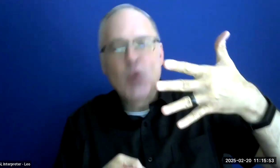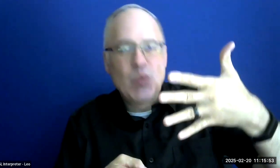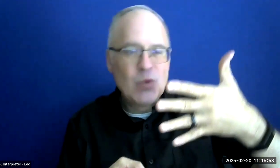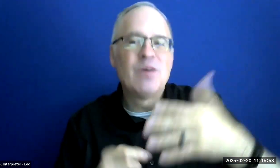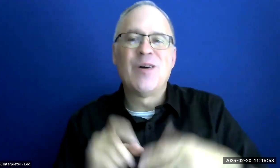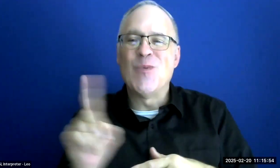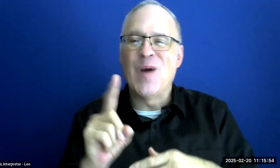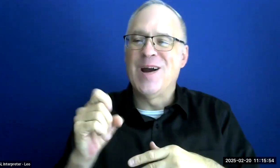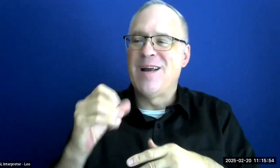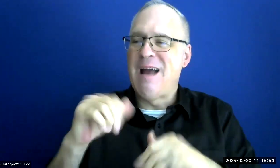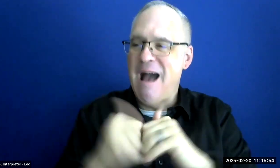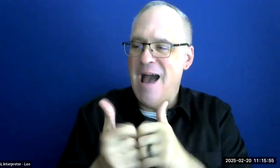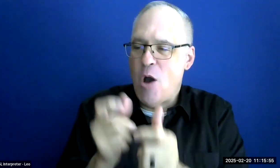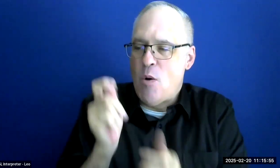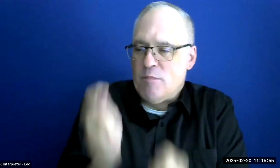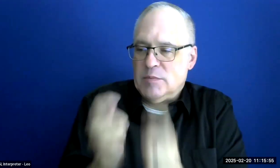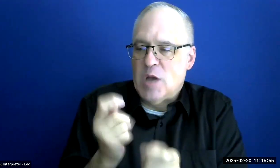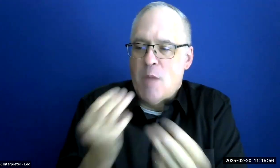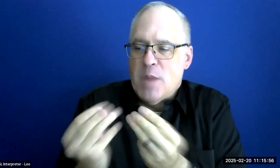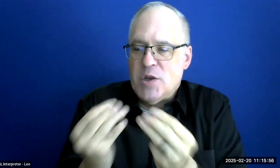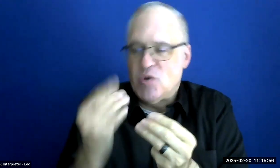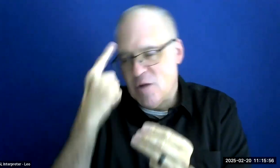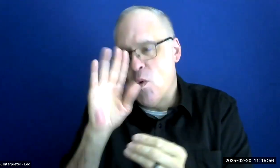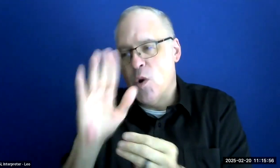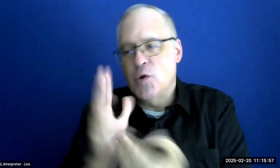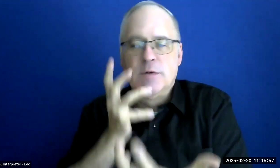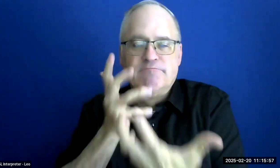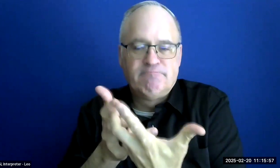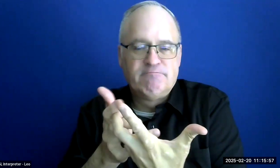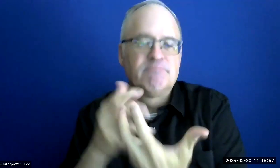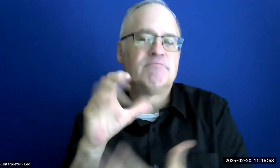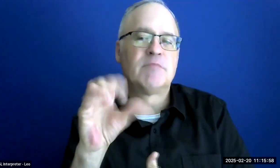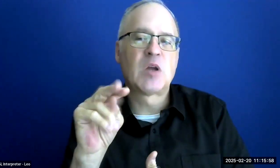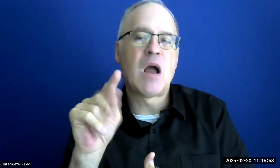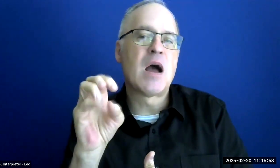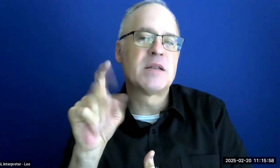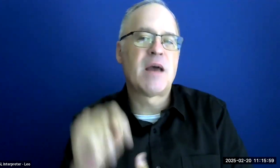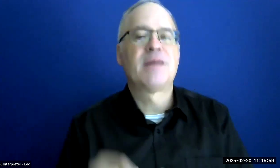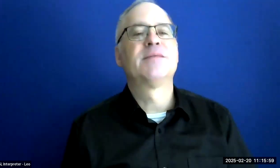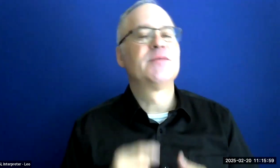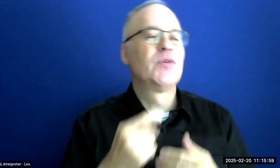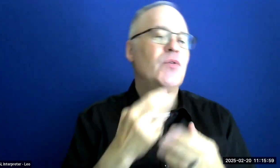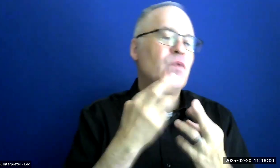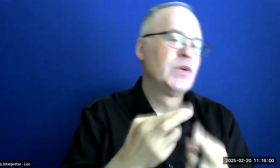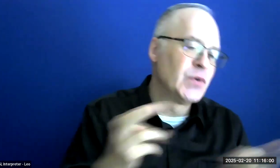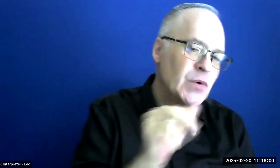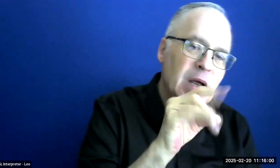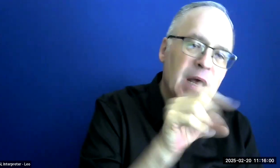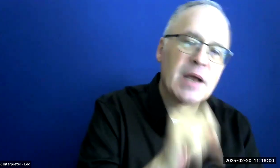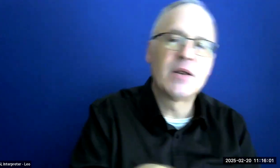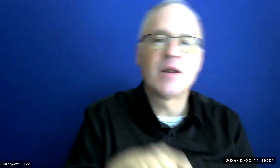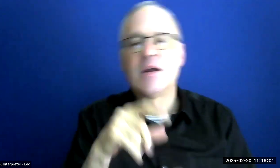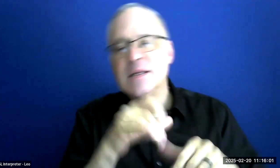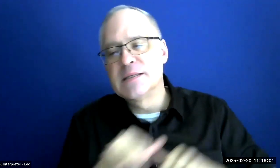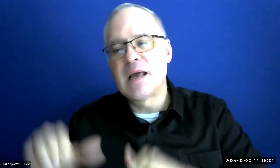of ministry can be adapted to fit any context. Examples used include worship aids, requirements for ordained ministry, standards